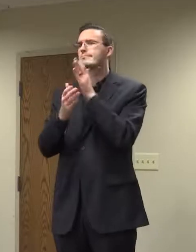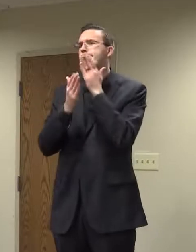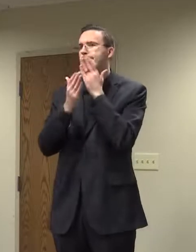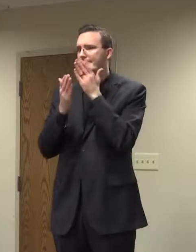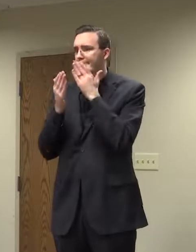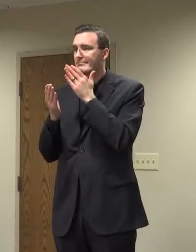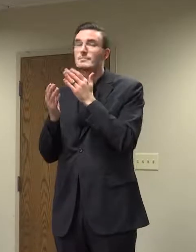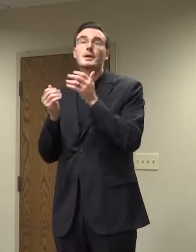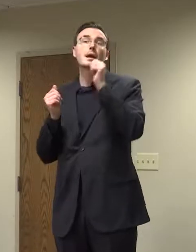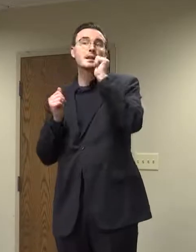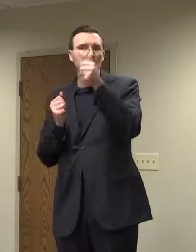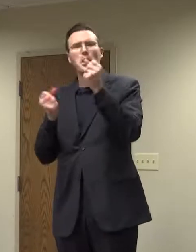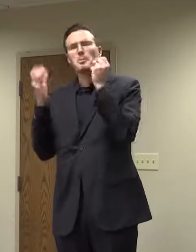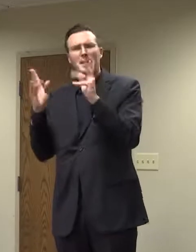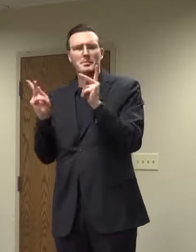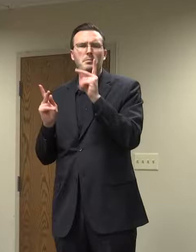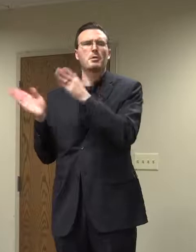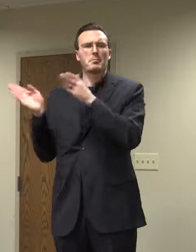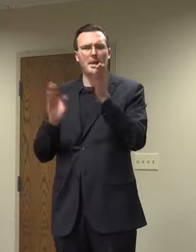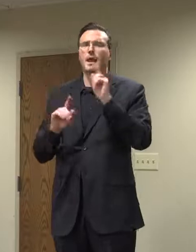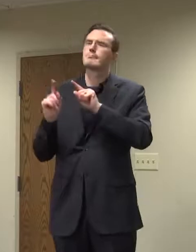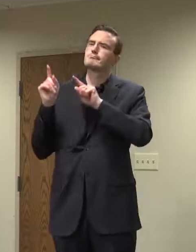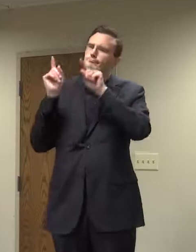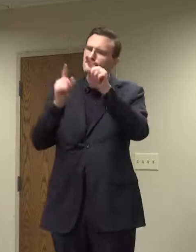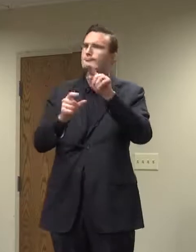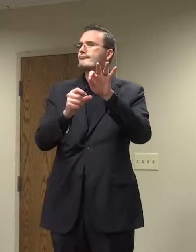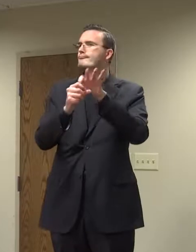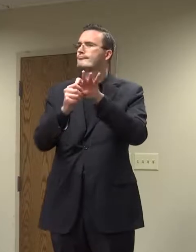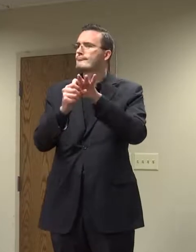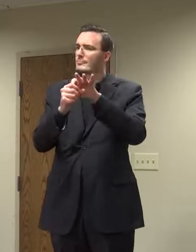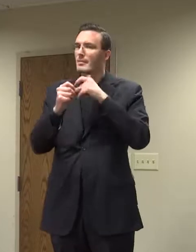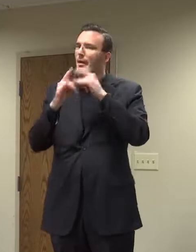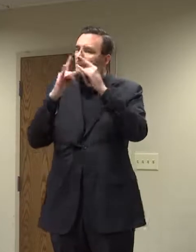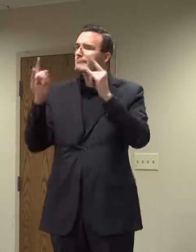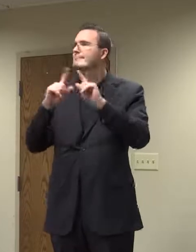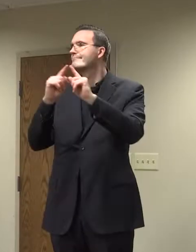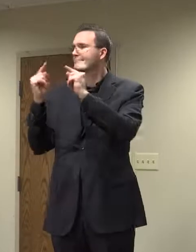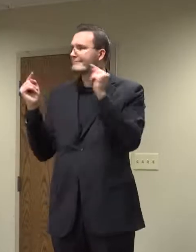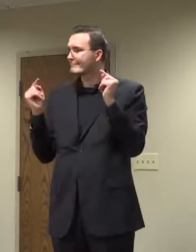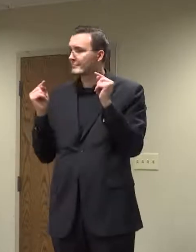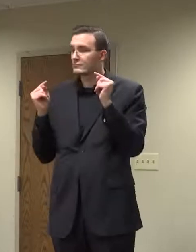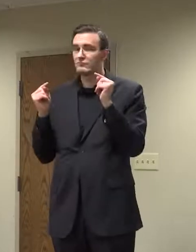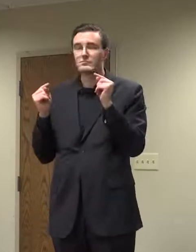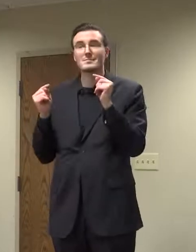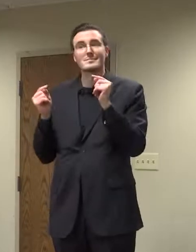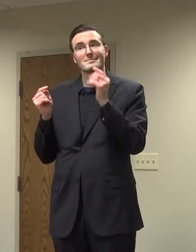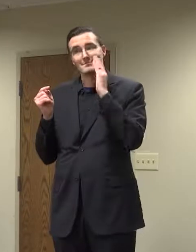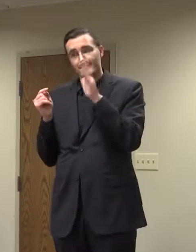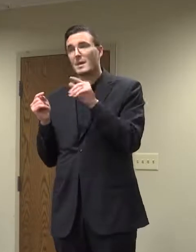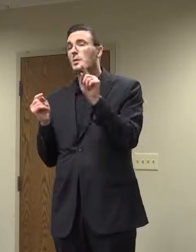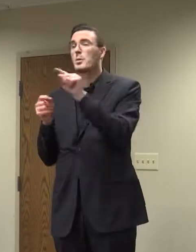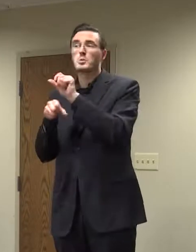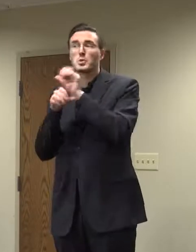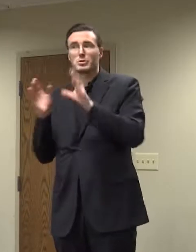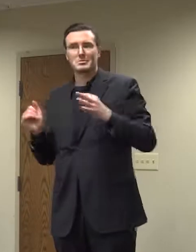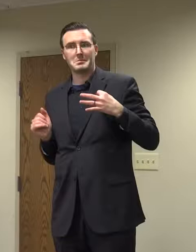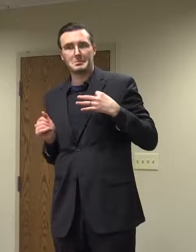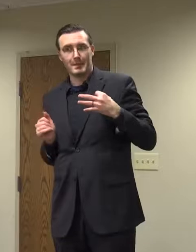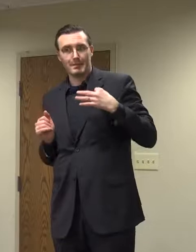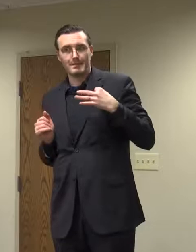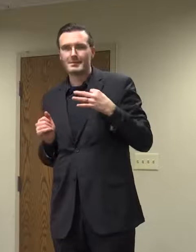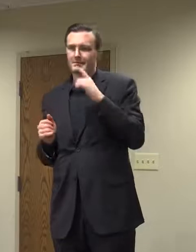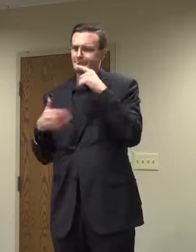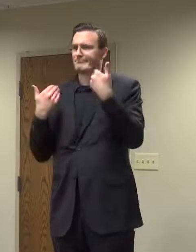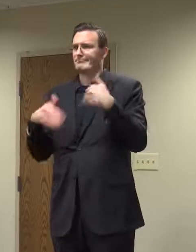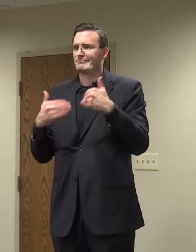polls tomorrow. Please show patience. Tremendous amount of volunteerism, polling workers who are there,